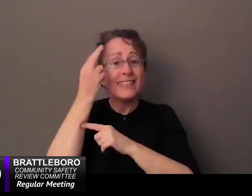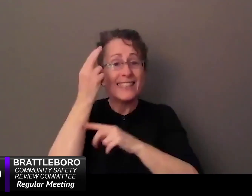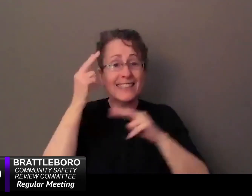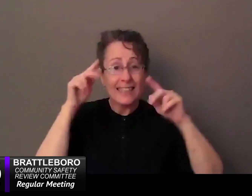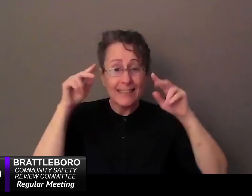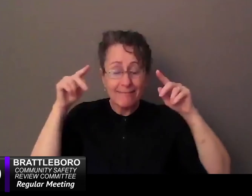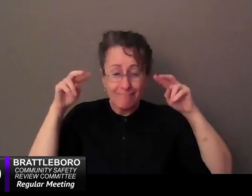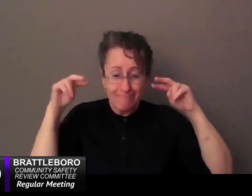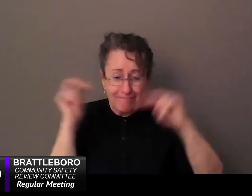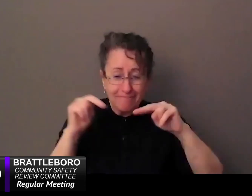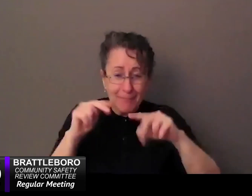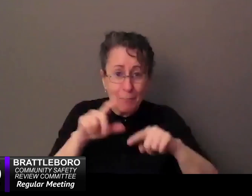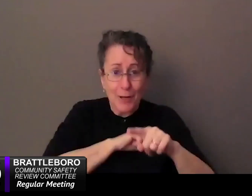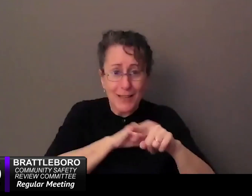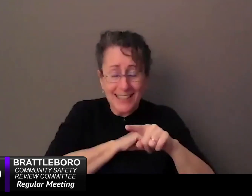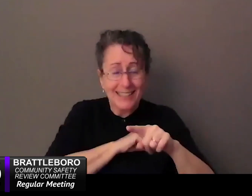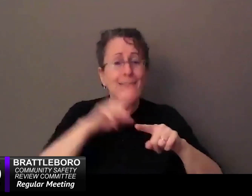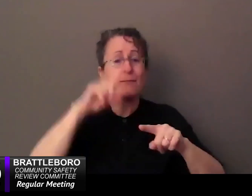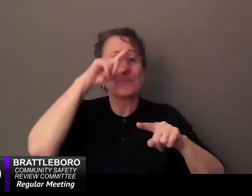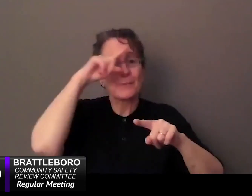are charged with